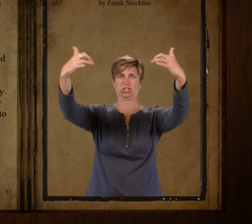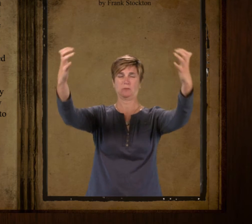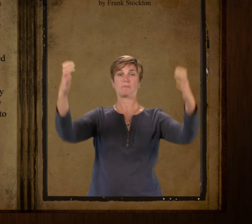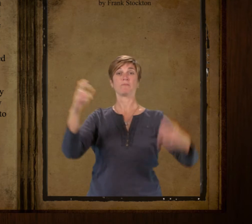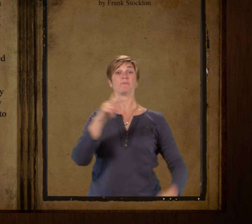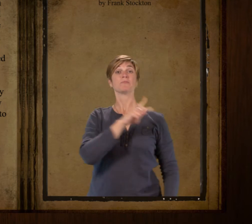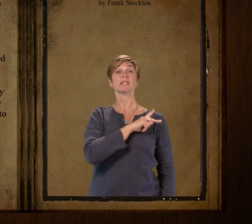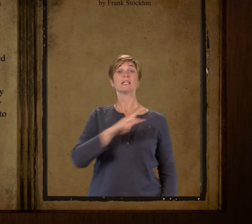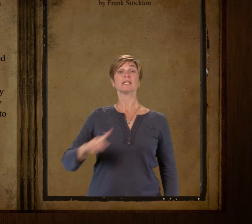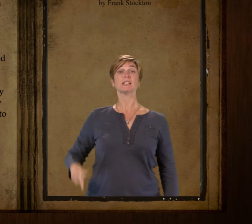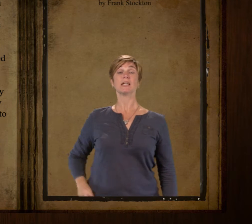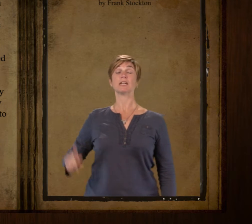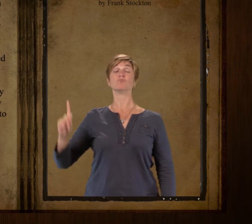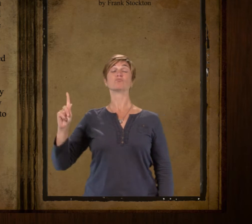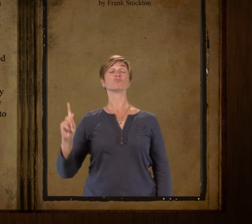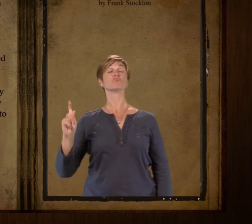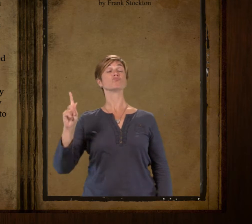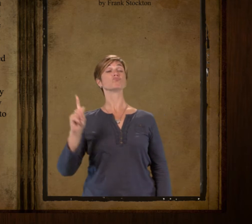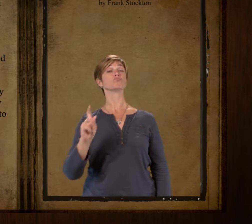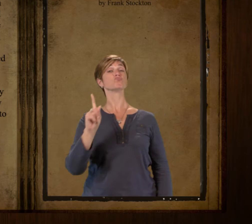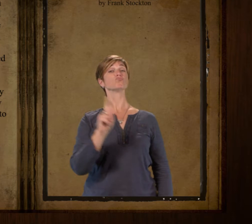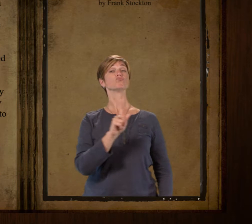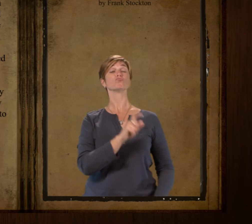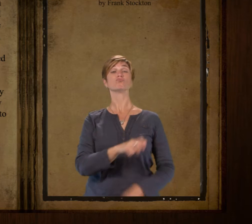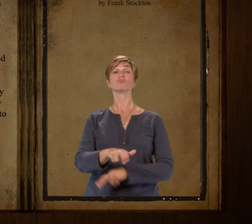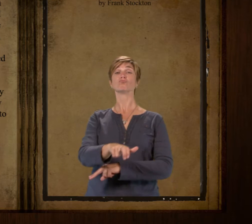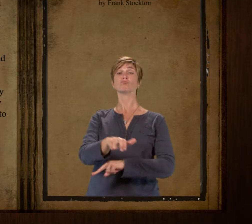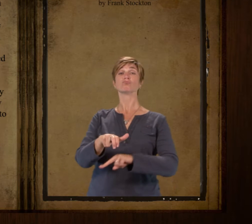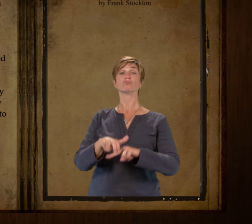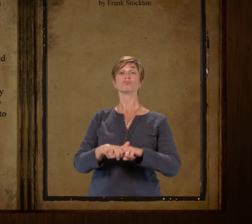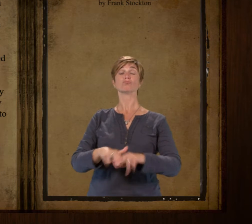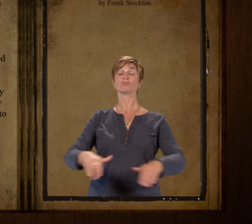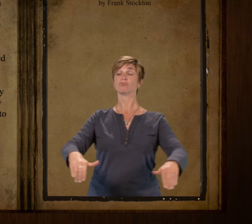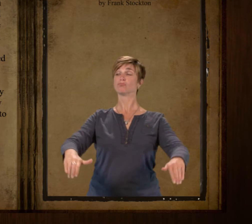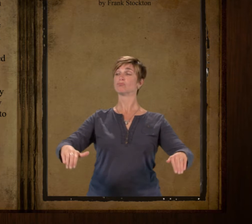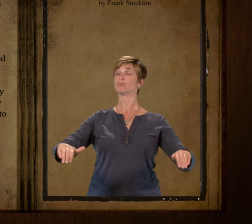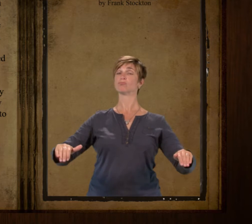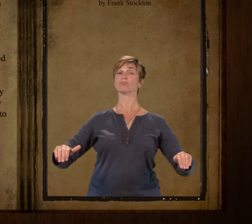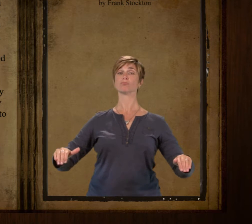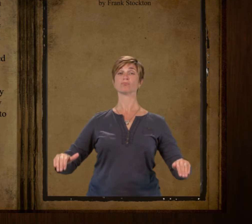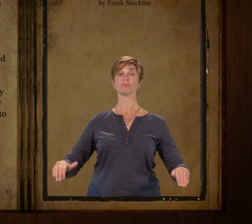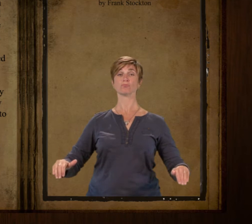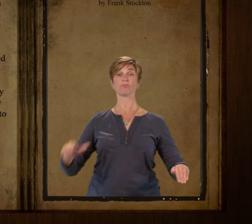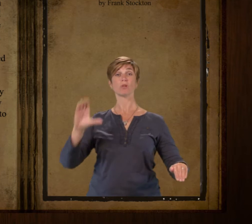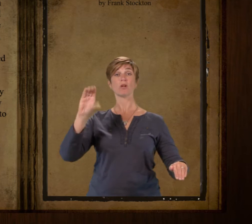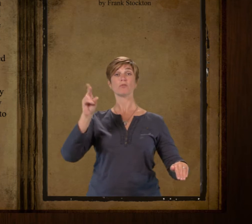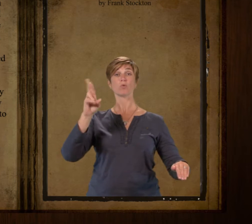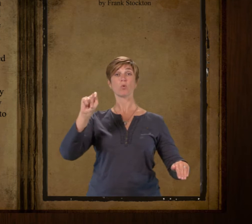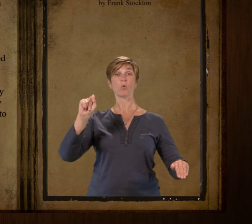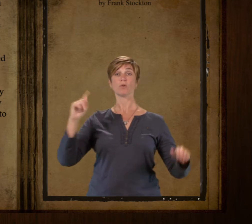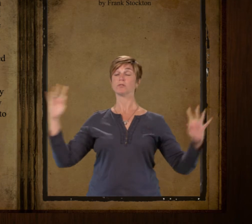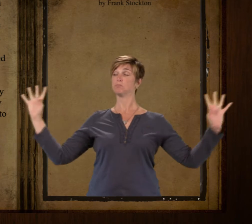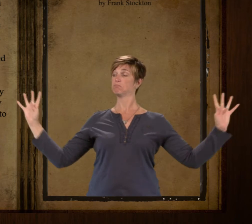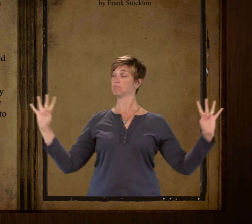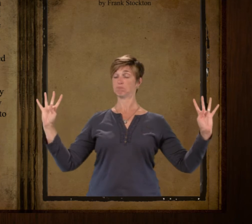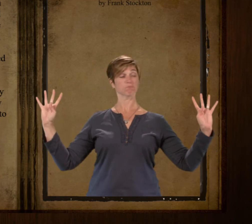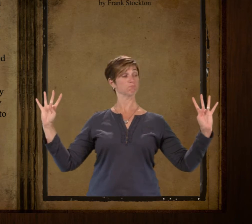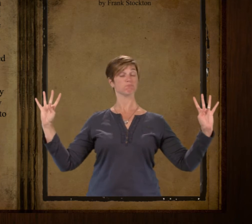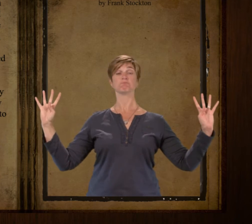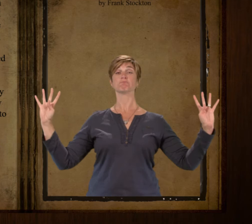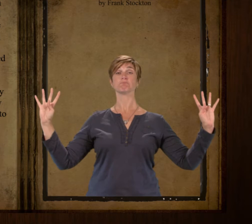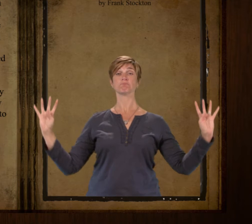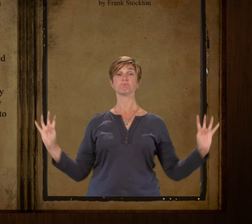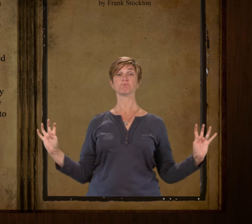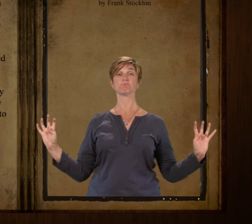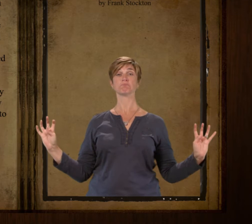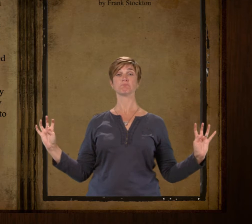his throne of royal state, on one side of the arena, he gave a signal. A door beneath